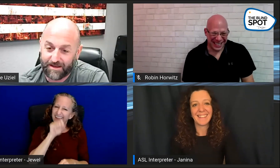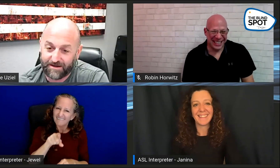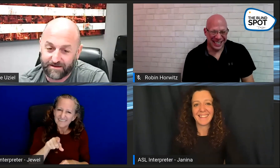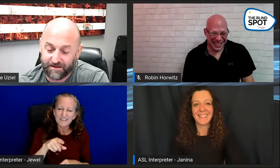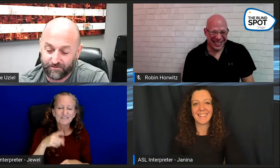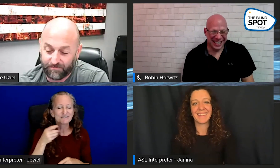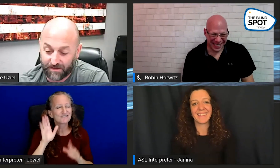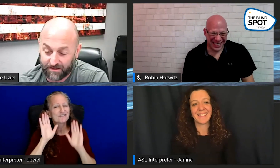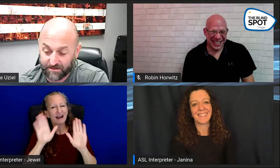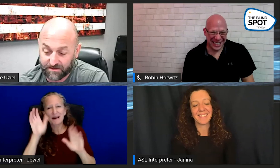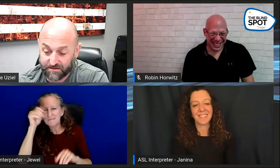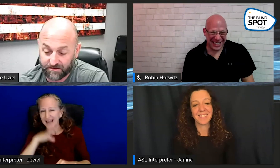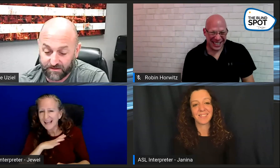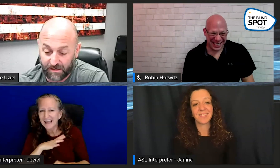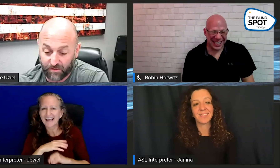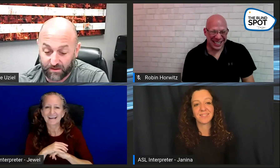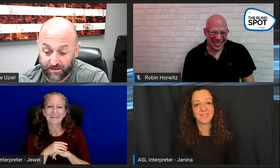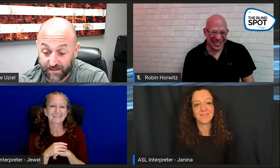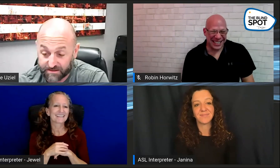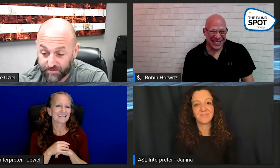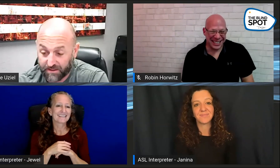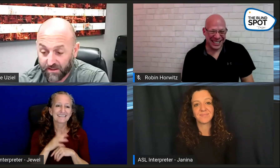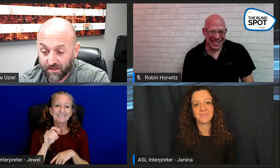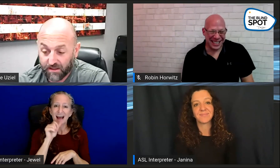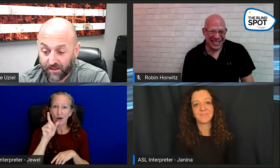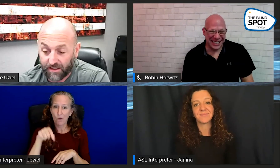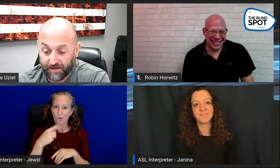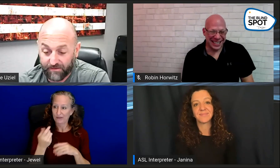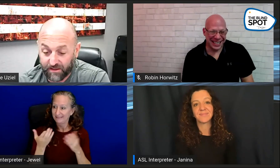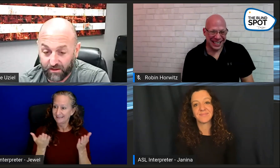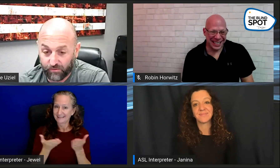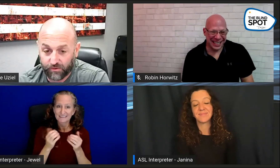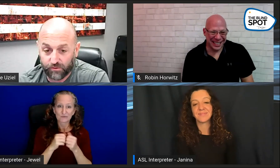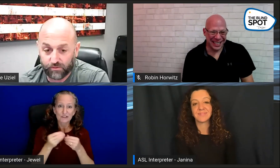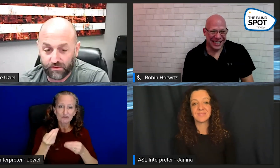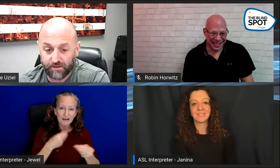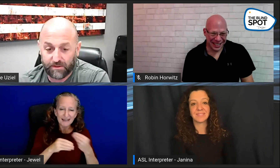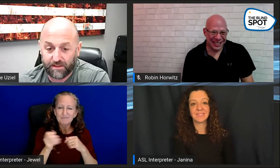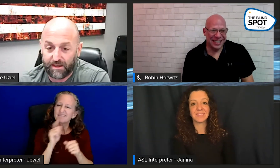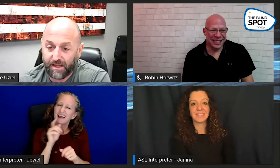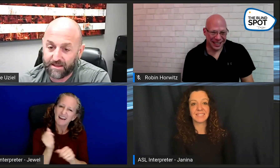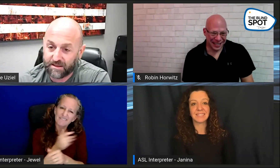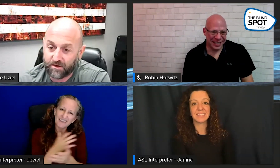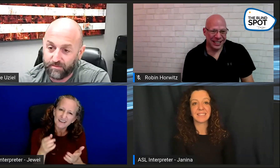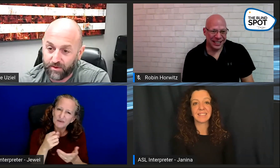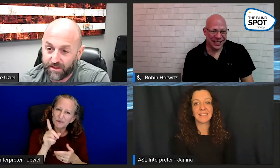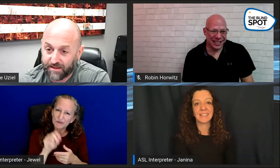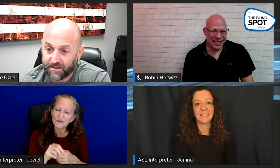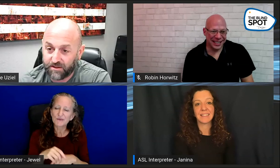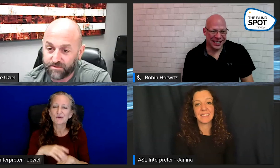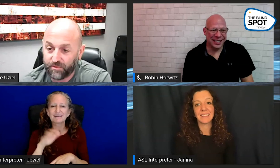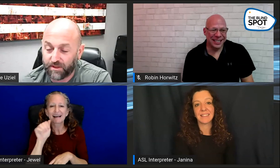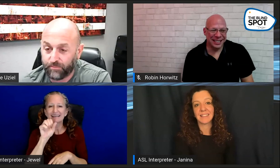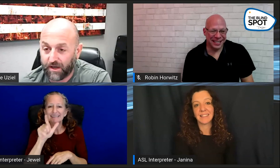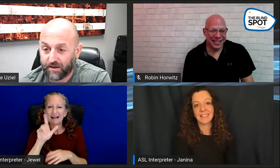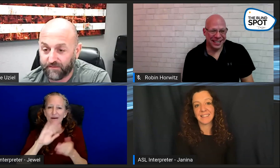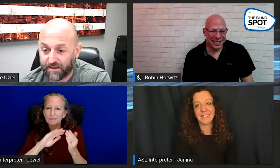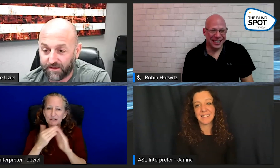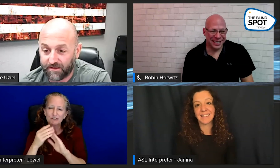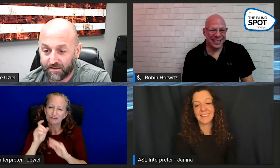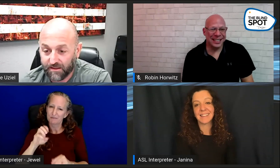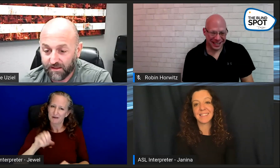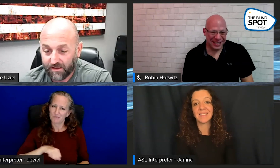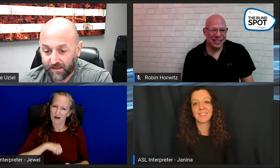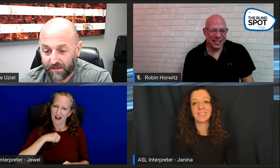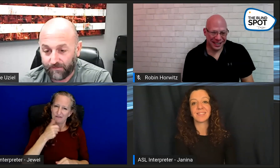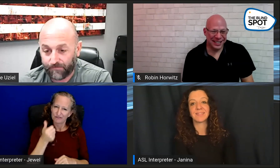such a good man, and you've not only this, but everything you do with the ASL community. I think you should be really proud of